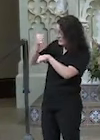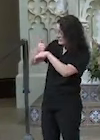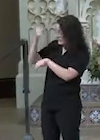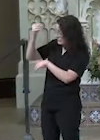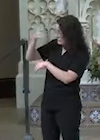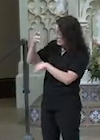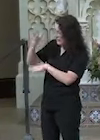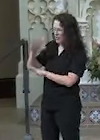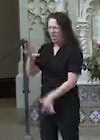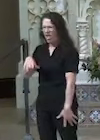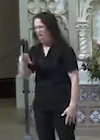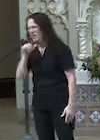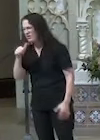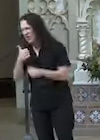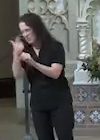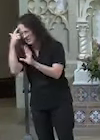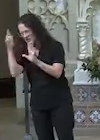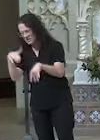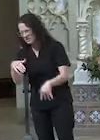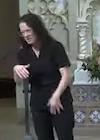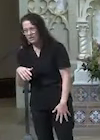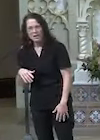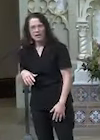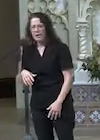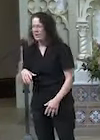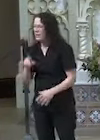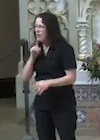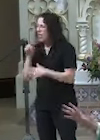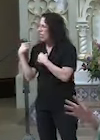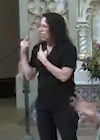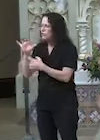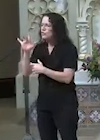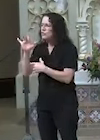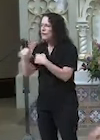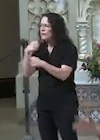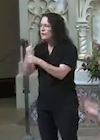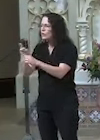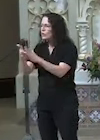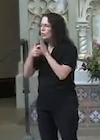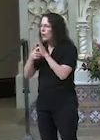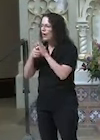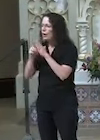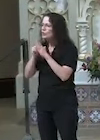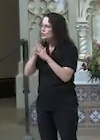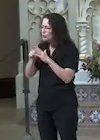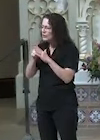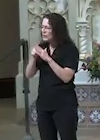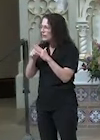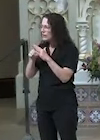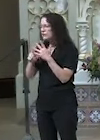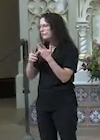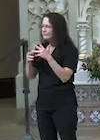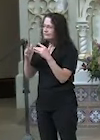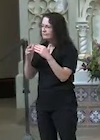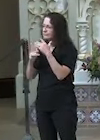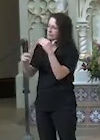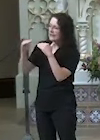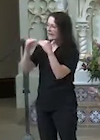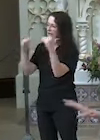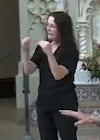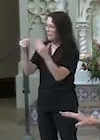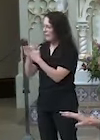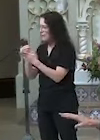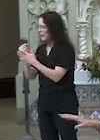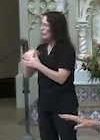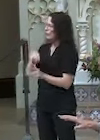it just doesn't make sense. It takes over 25 years to make up for the money, right, that we